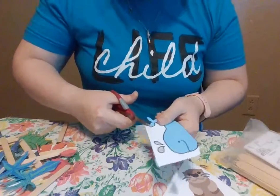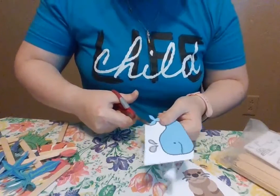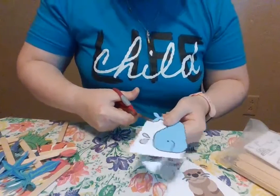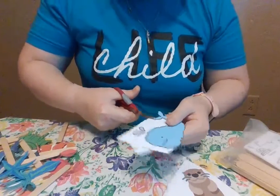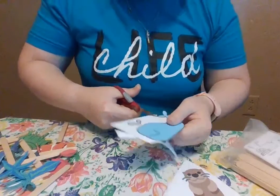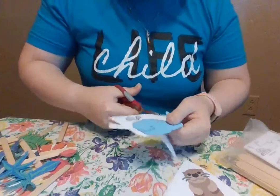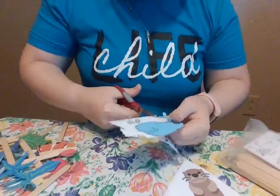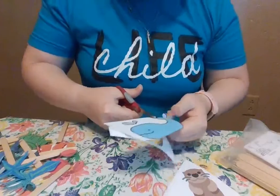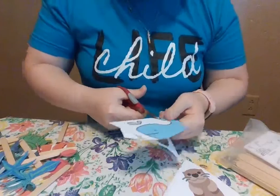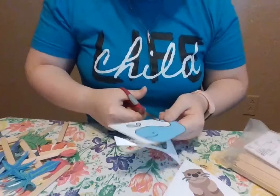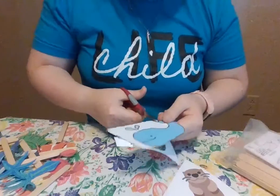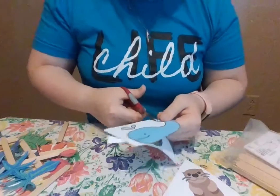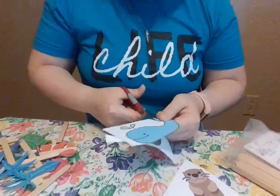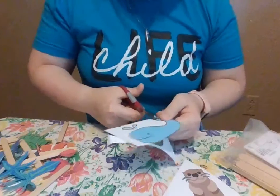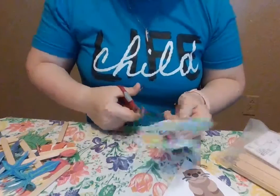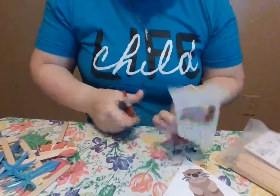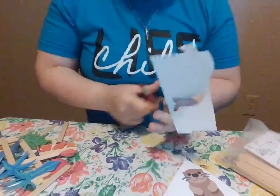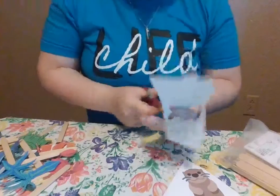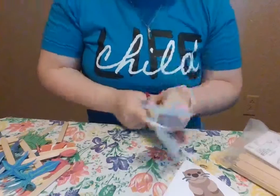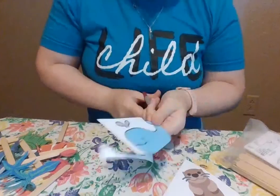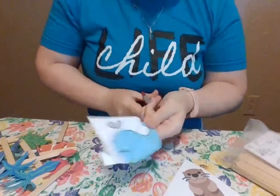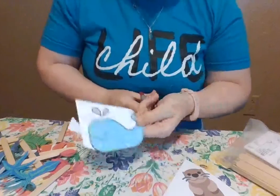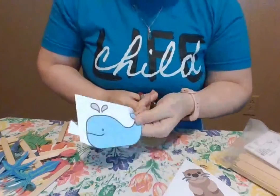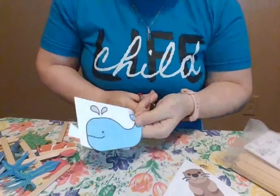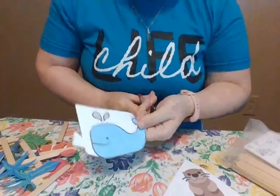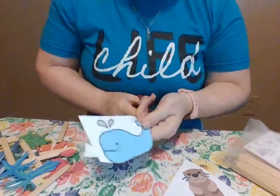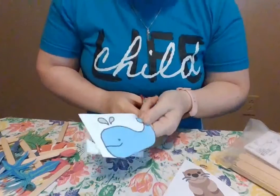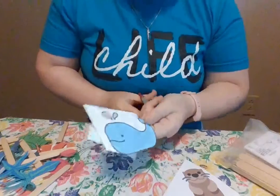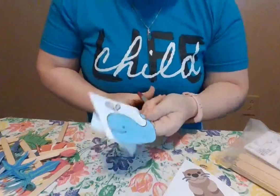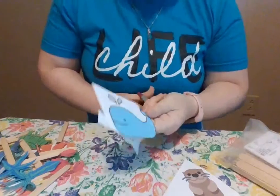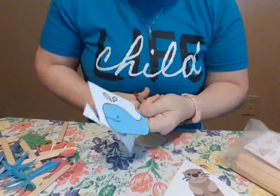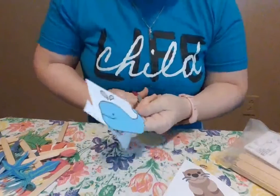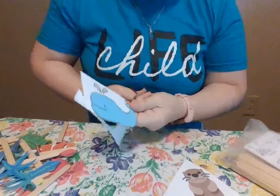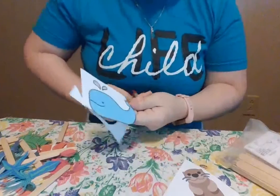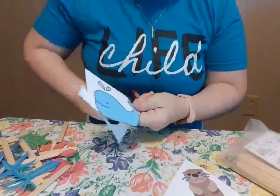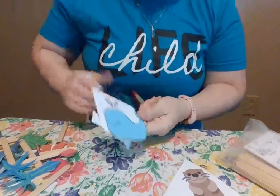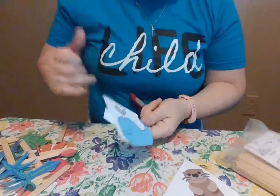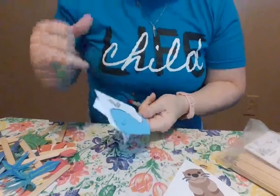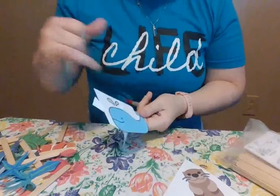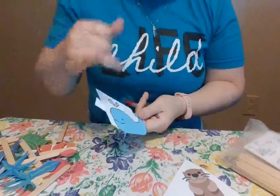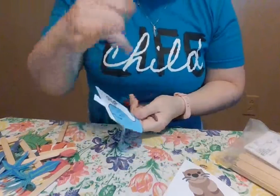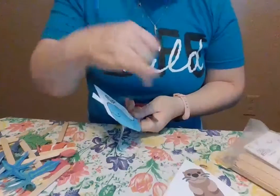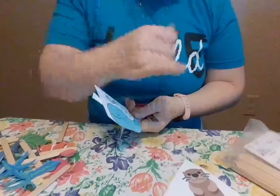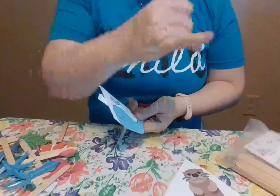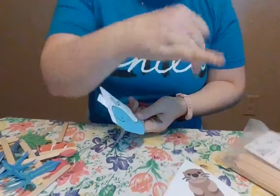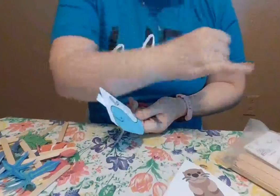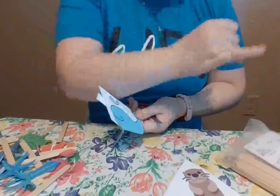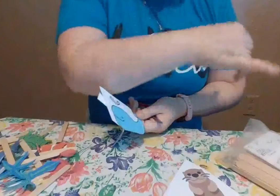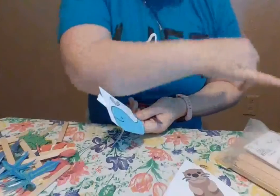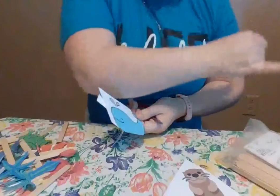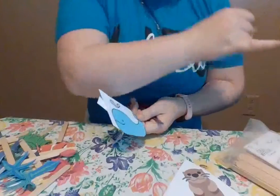guys remember what whale is? So whale is like this.